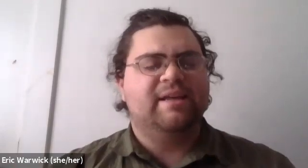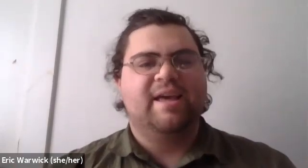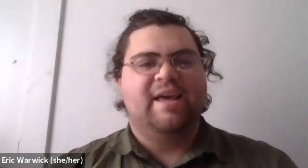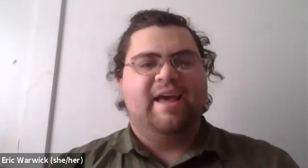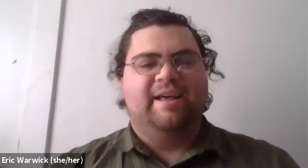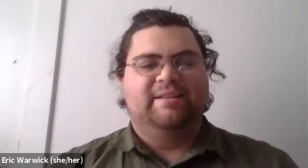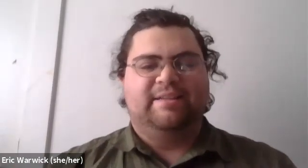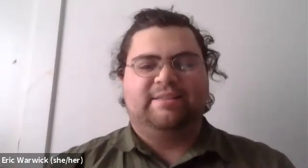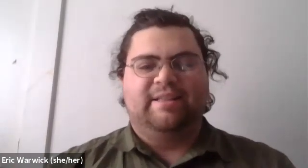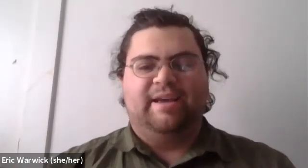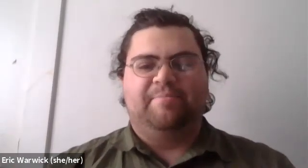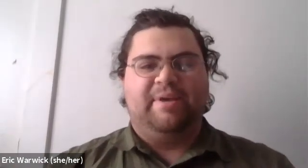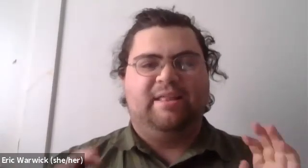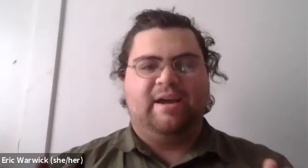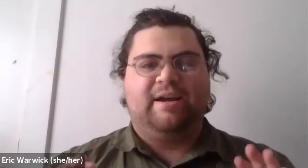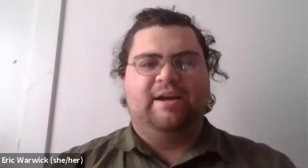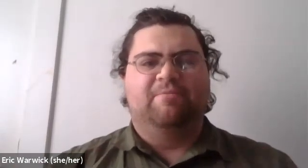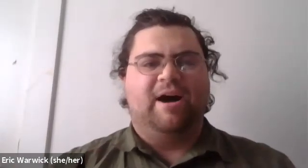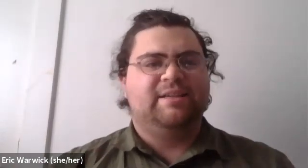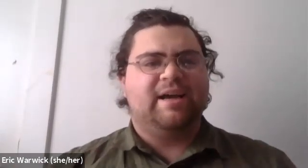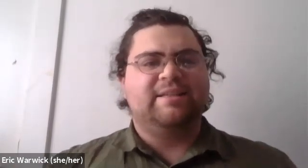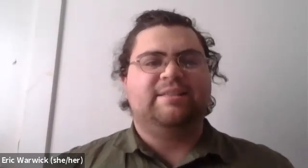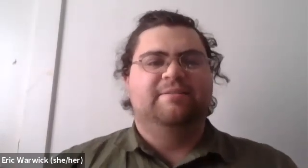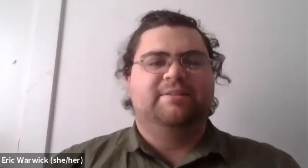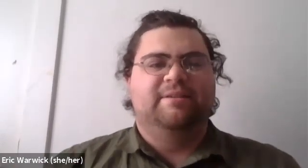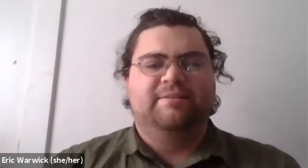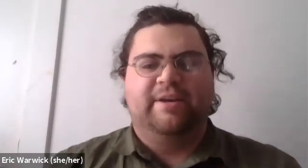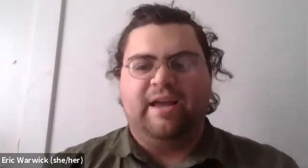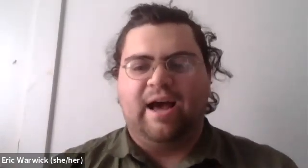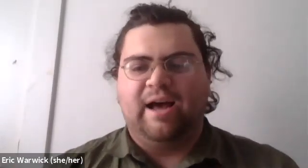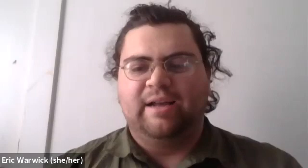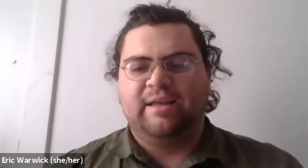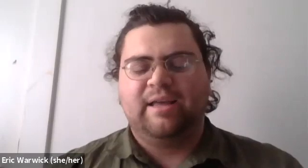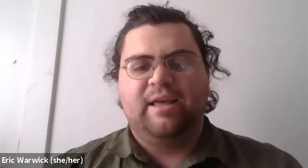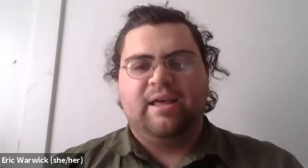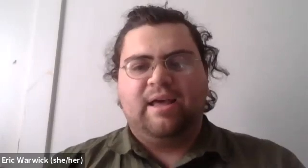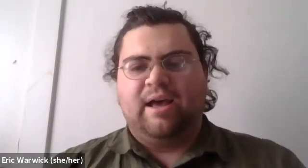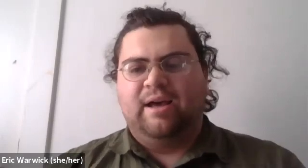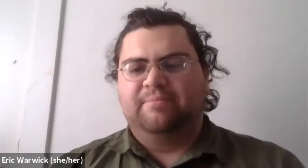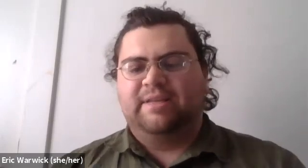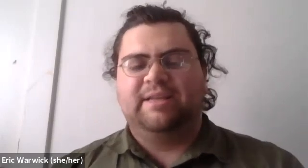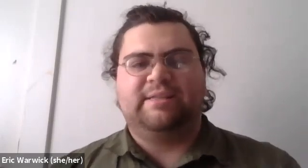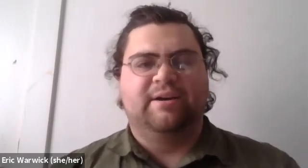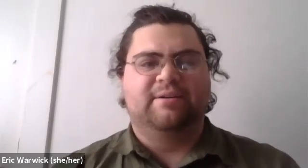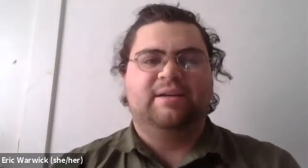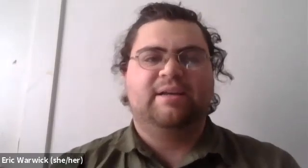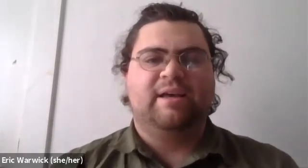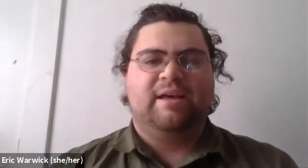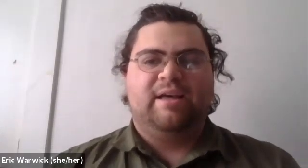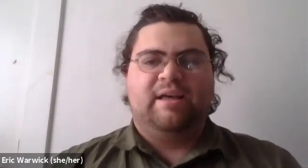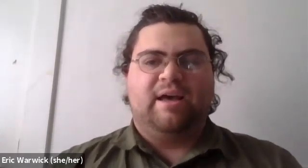classroom and just like be there and watch us. It was very odd. So